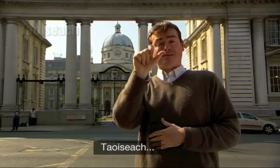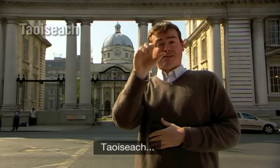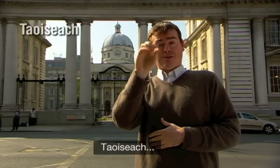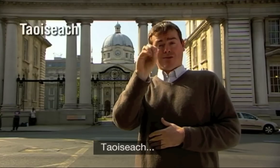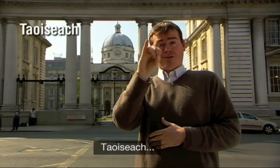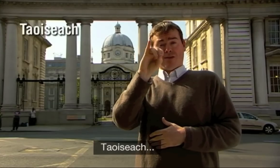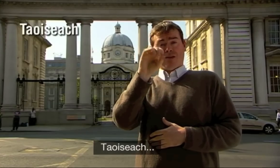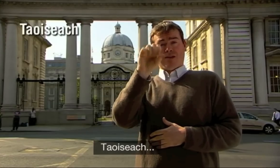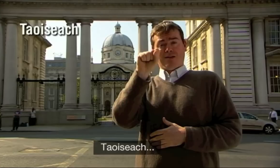Taoiseach